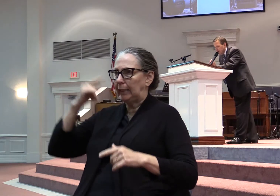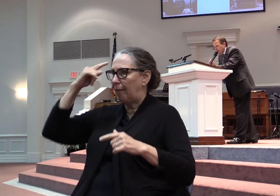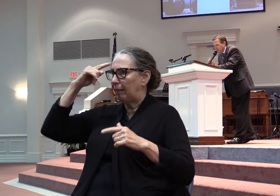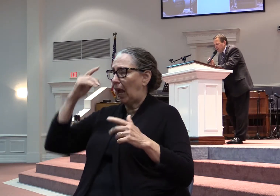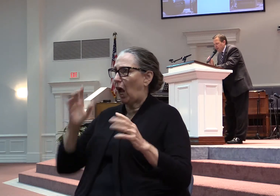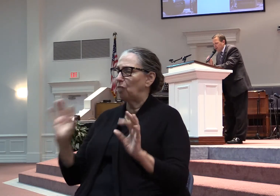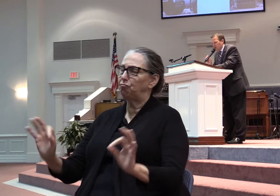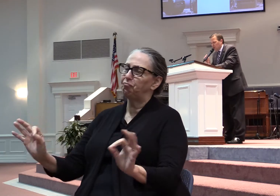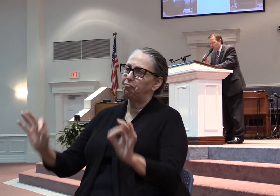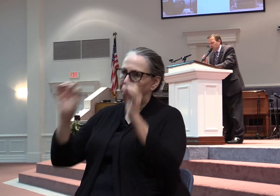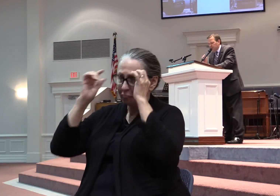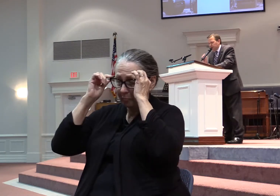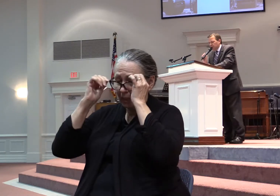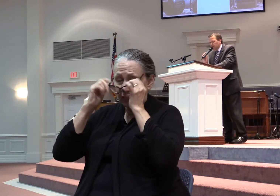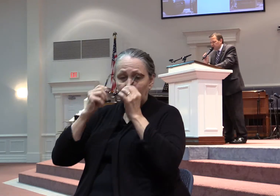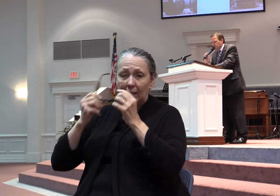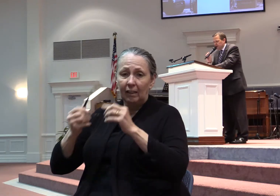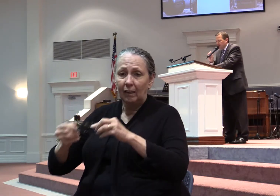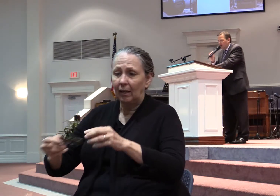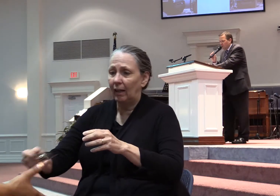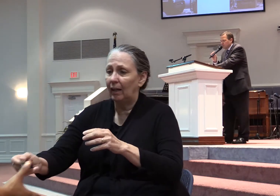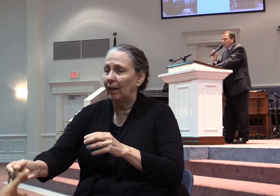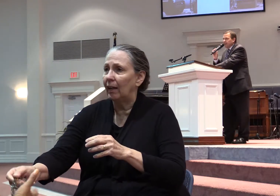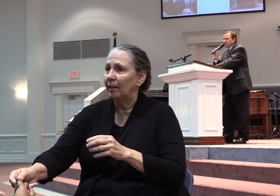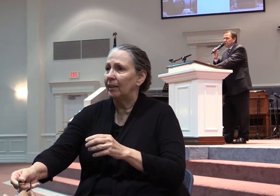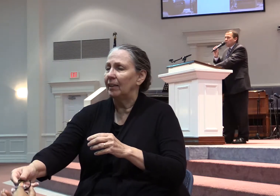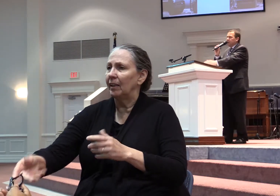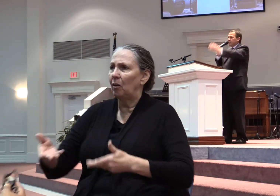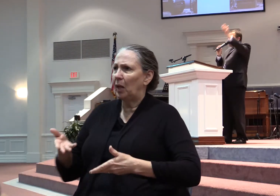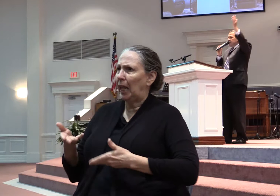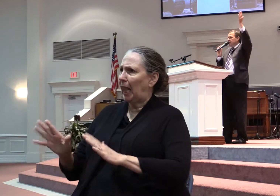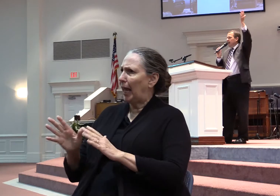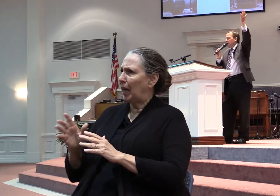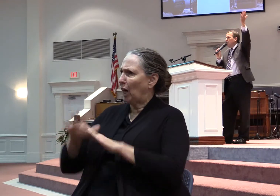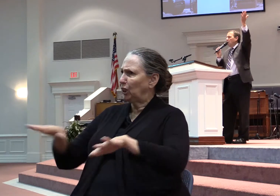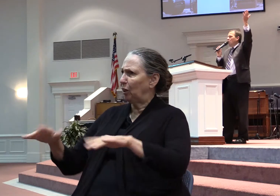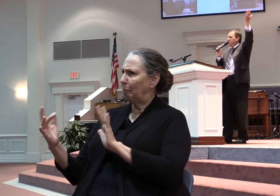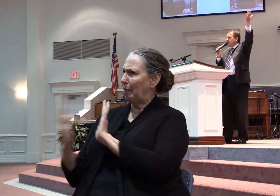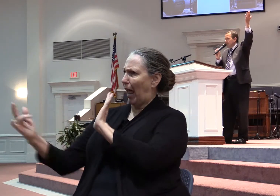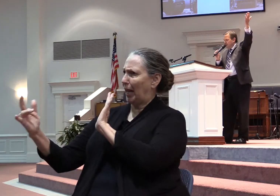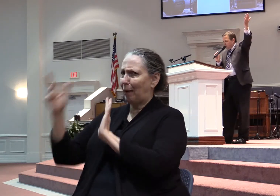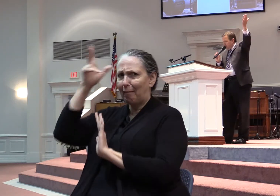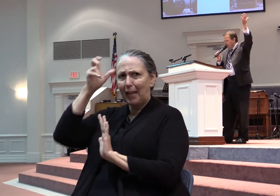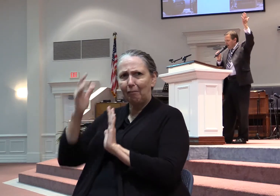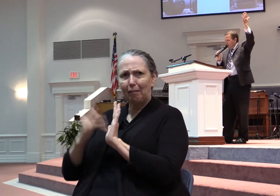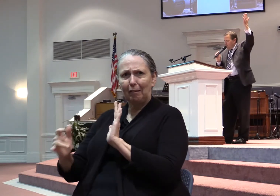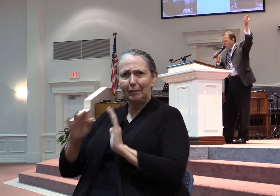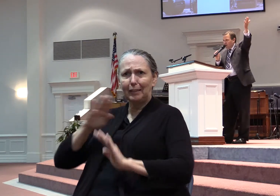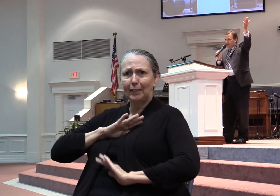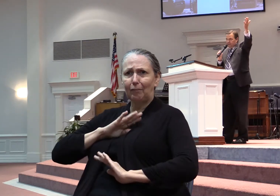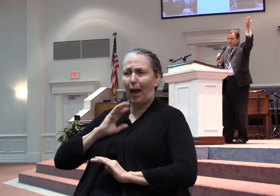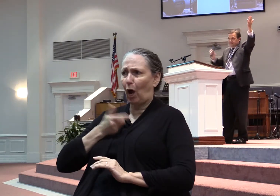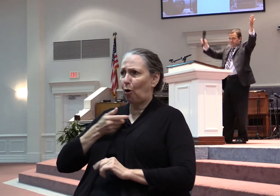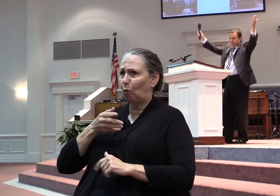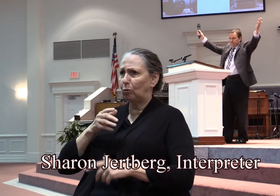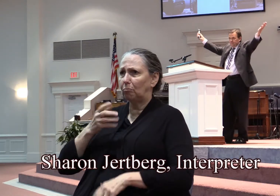it. That we're willing to put our children into harm's way just so we can satisfy our own desires and our own